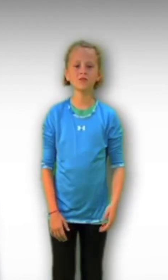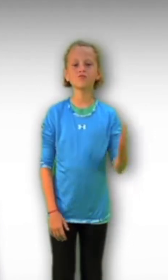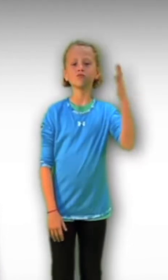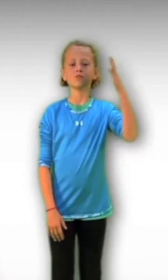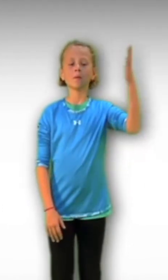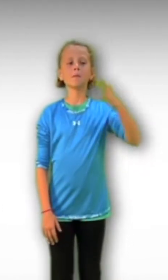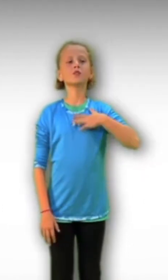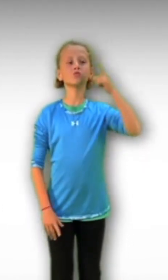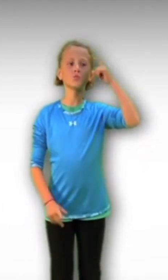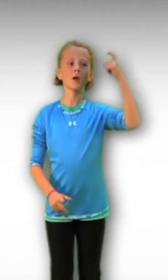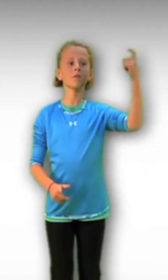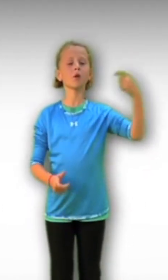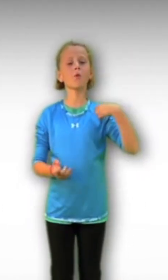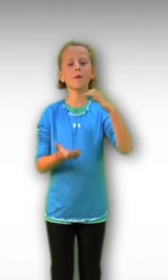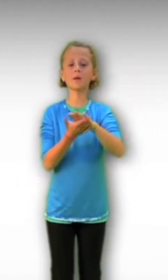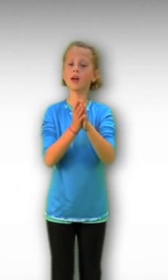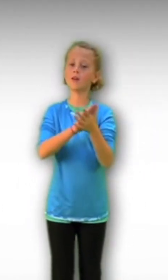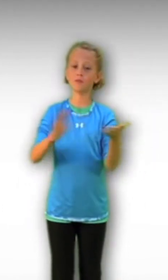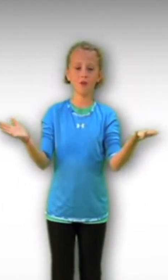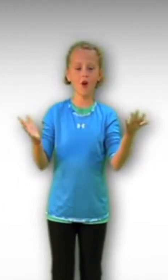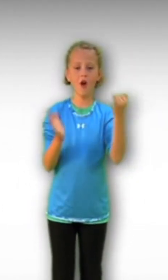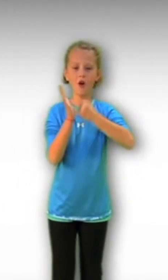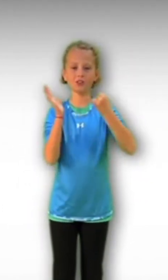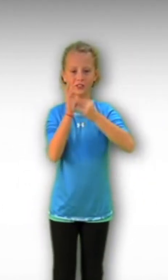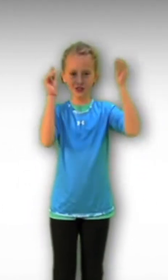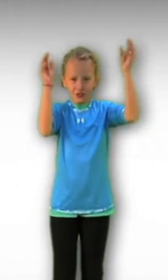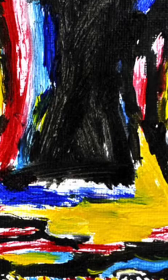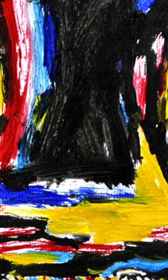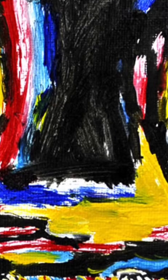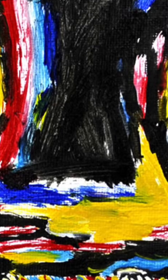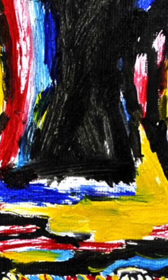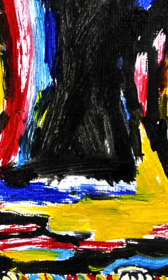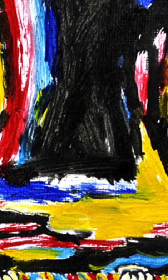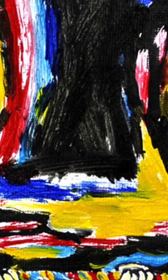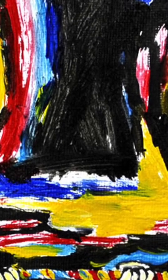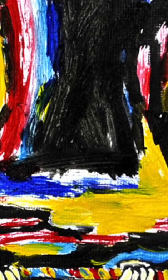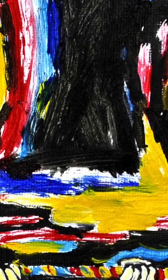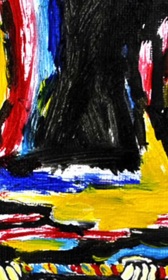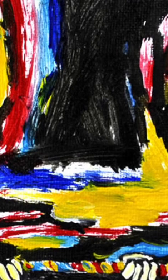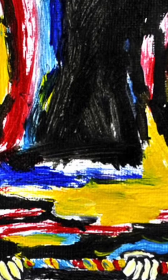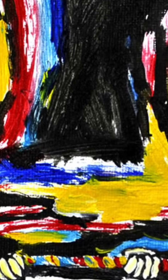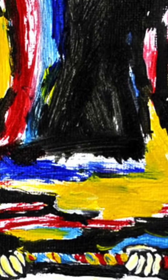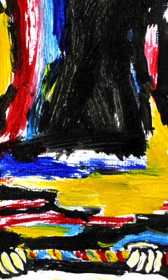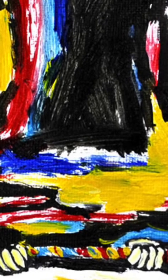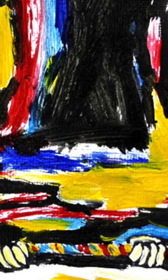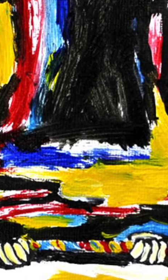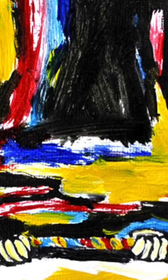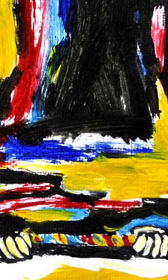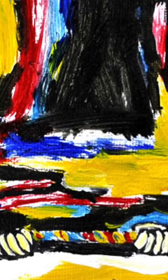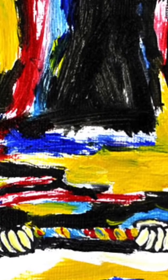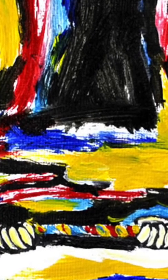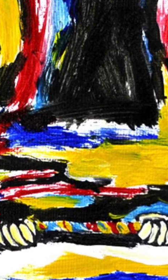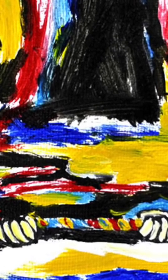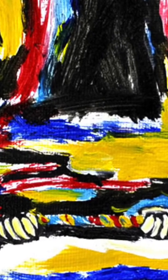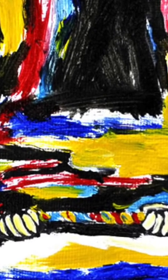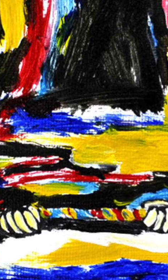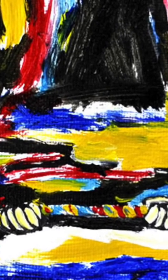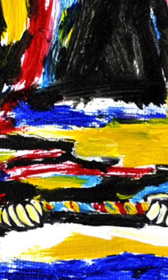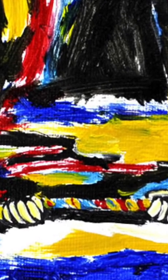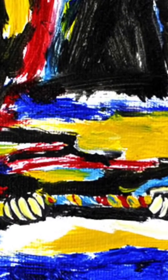deaf person to communicate was by using sign language since they could not hear. Since American Sign Language was not considered a true